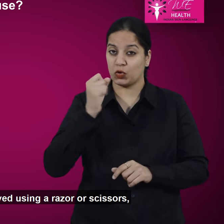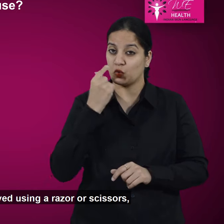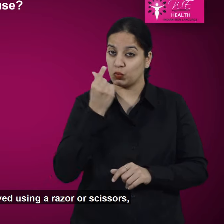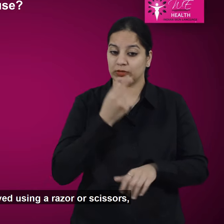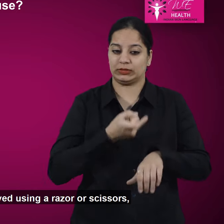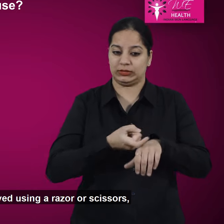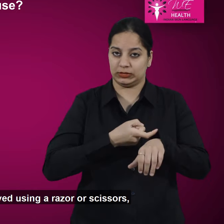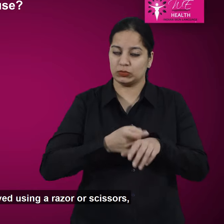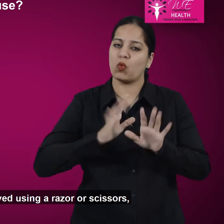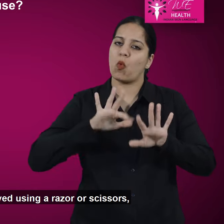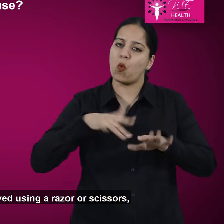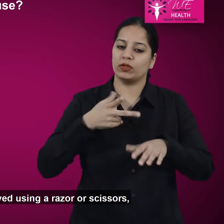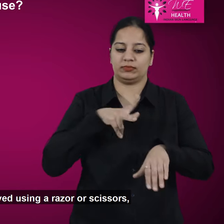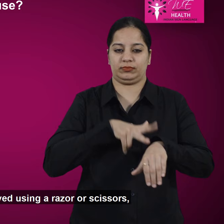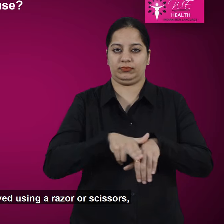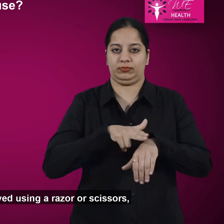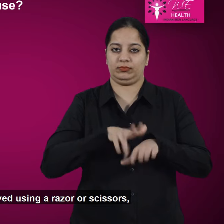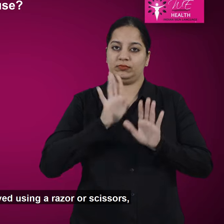removed using a razor or scissors.